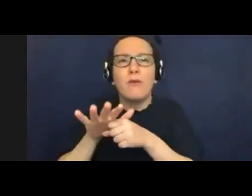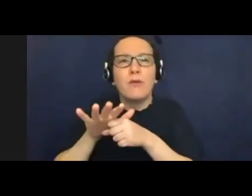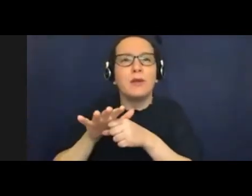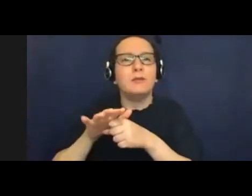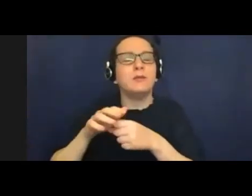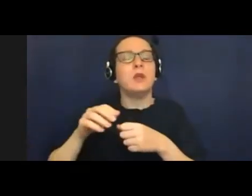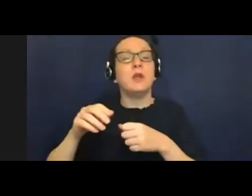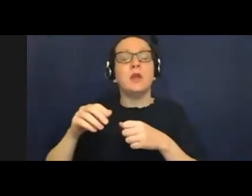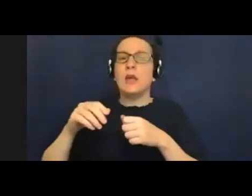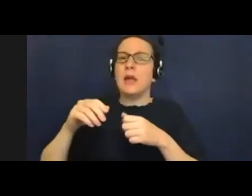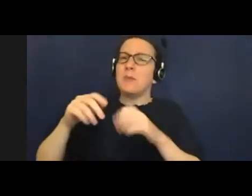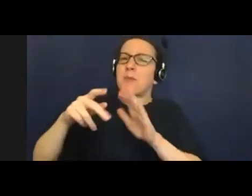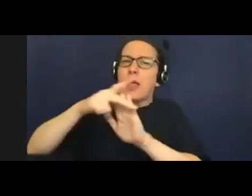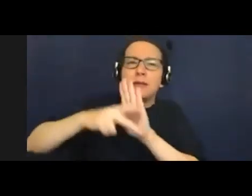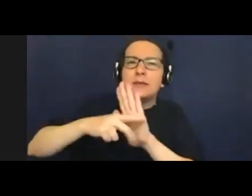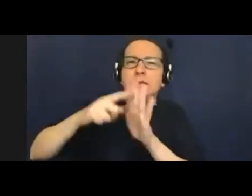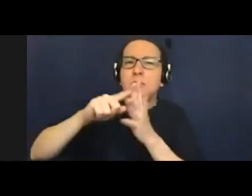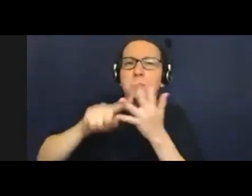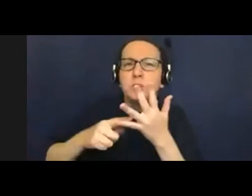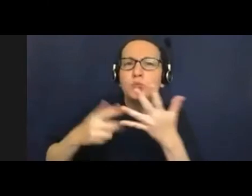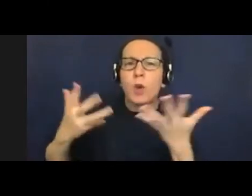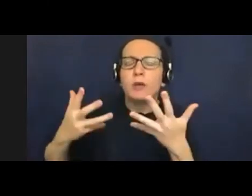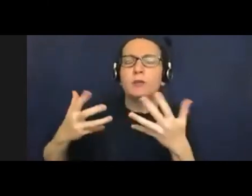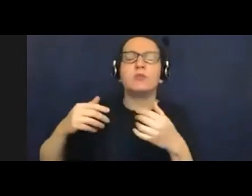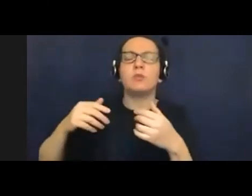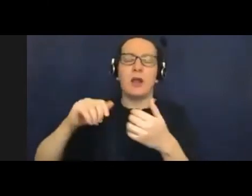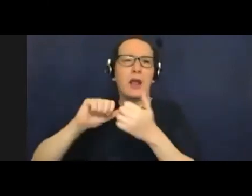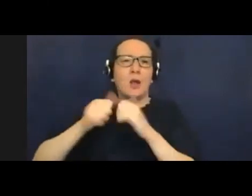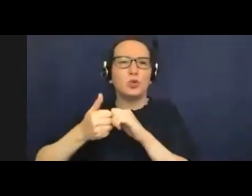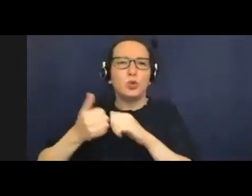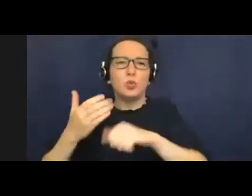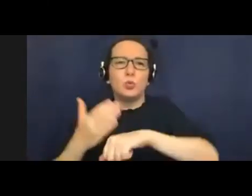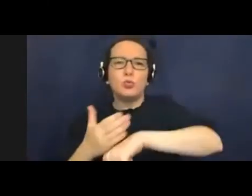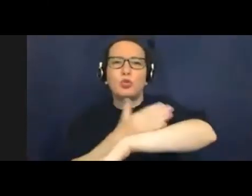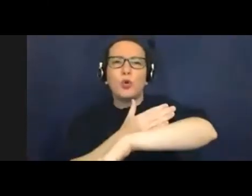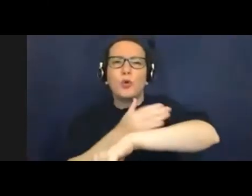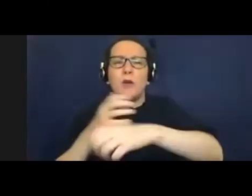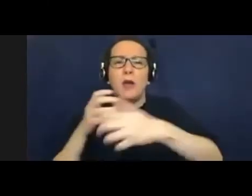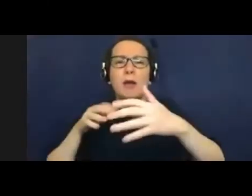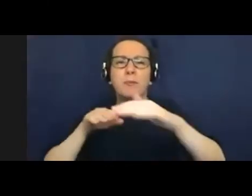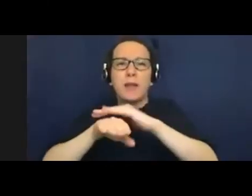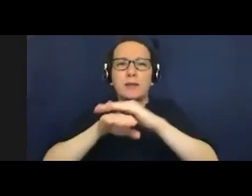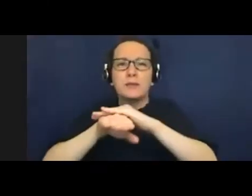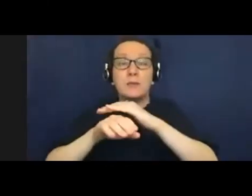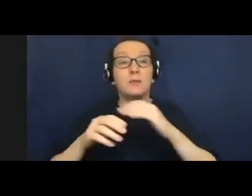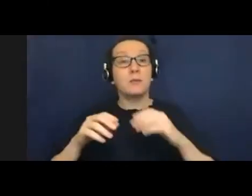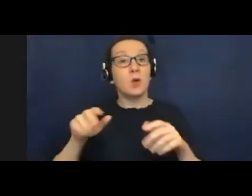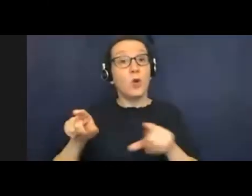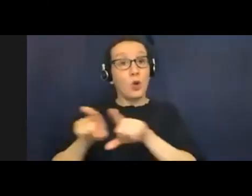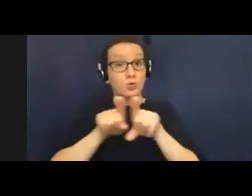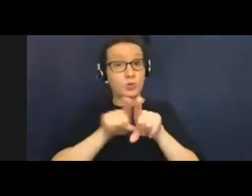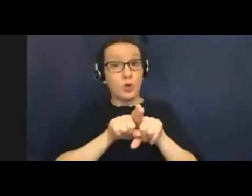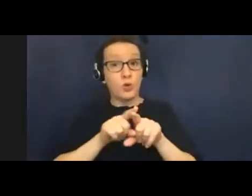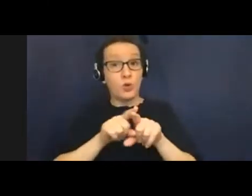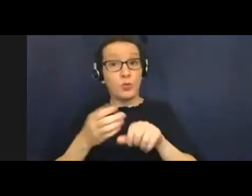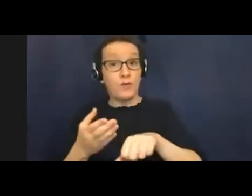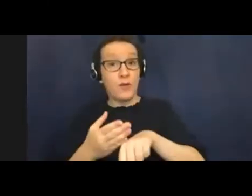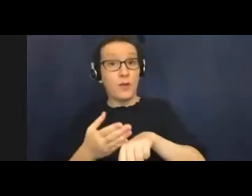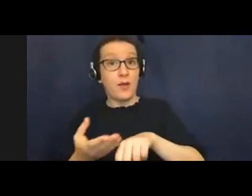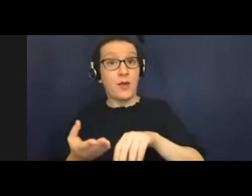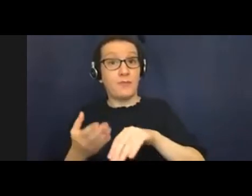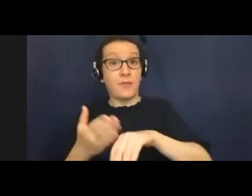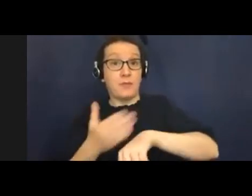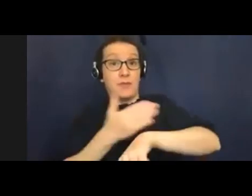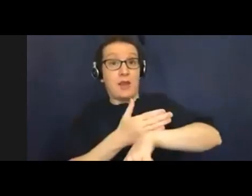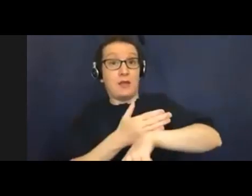policies. And then also we updated the curriculum to include more focus on virtual advocacy